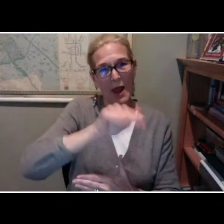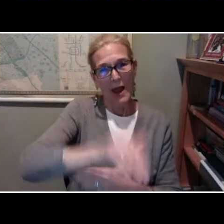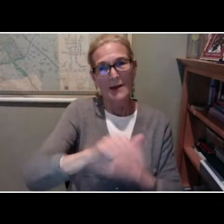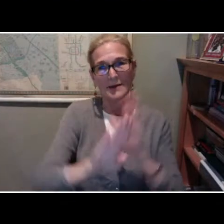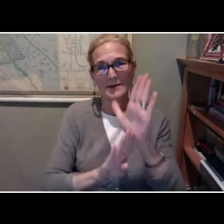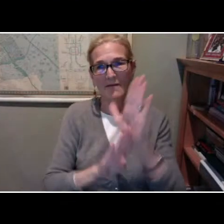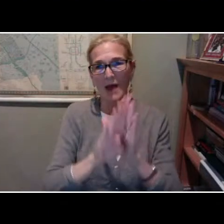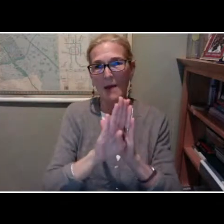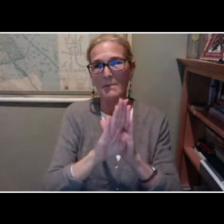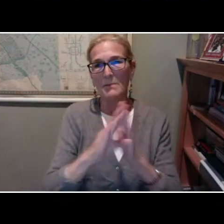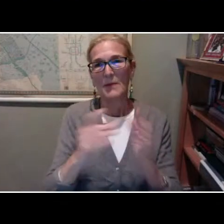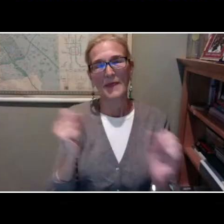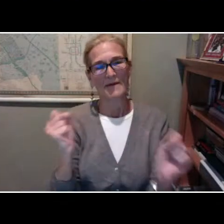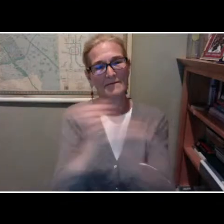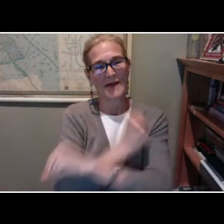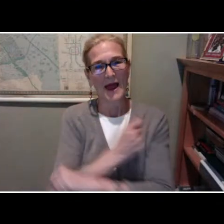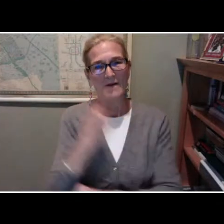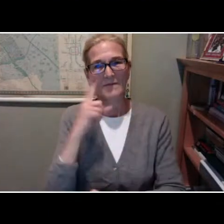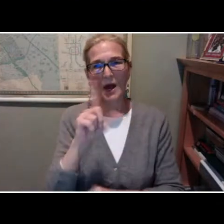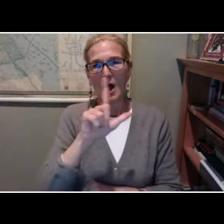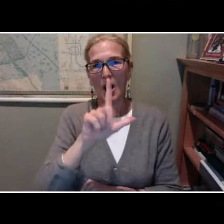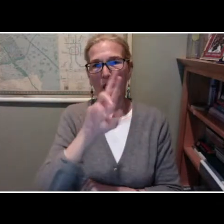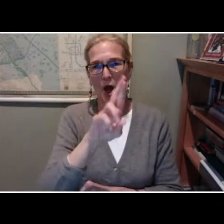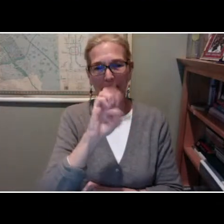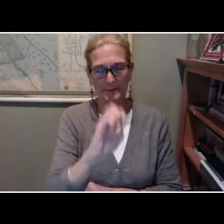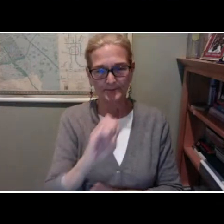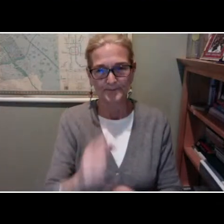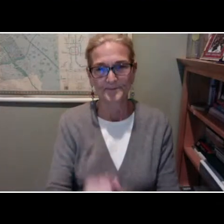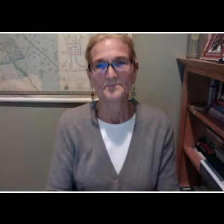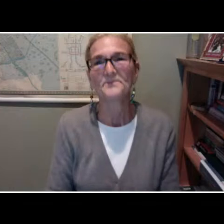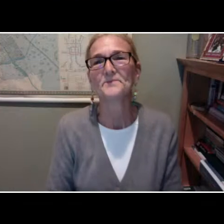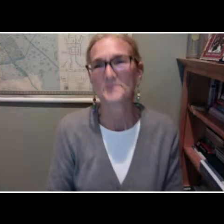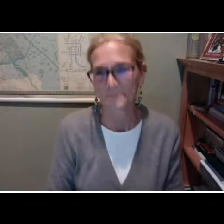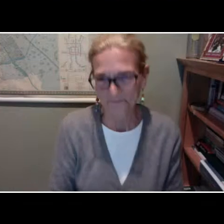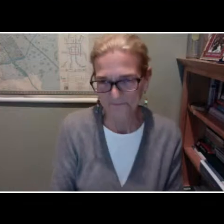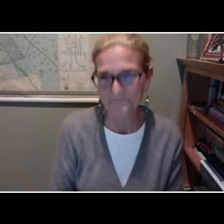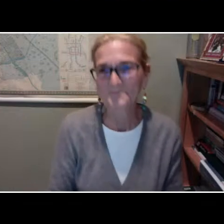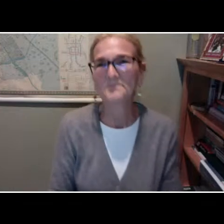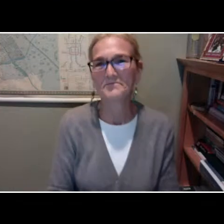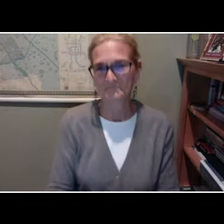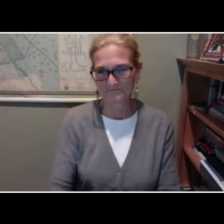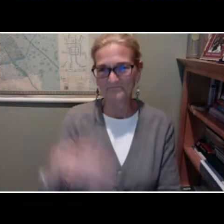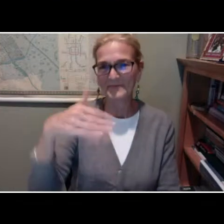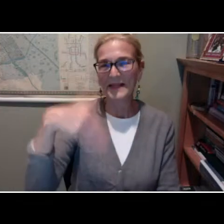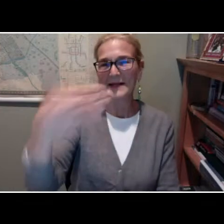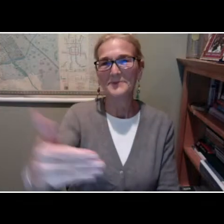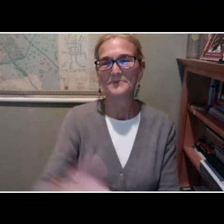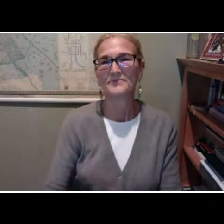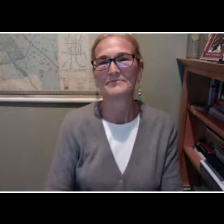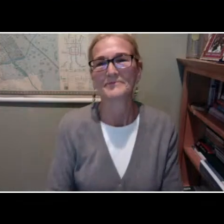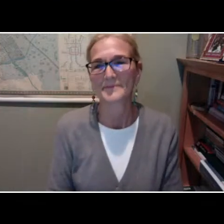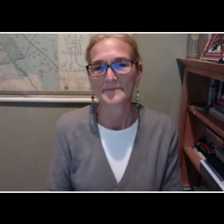and his topic will be Whole Child Development, the Fight for LRE.